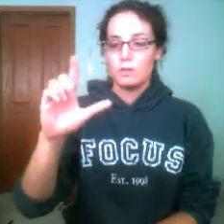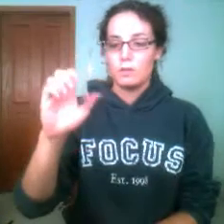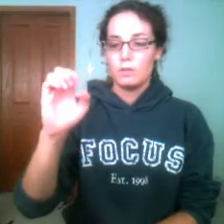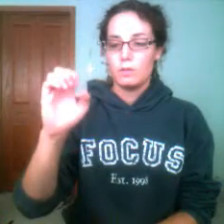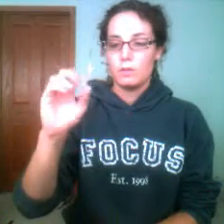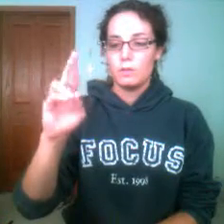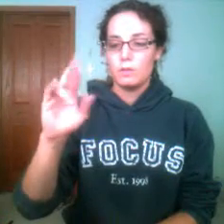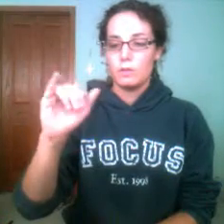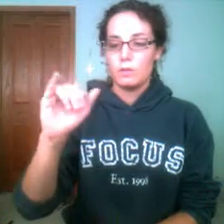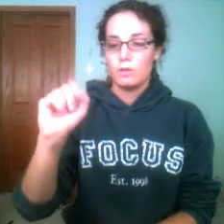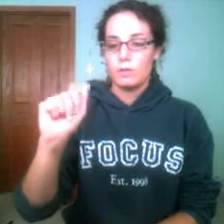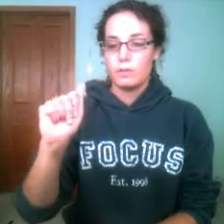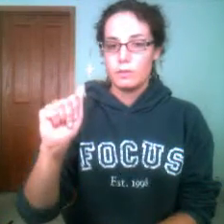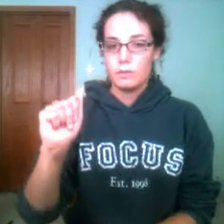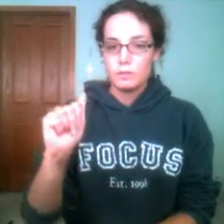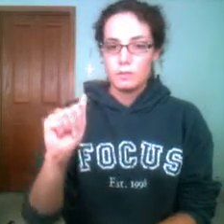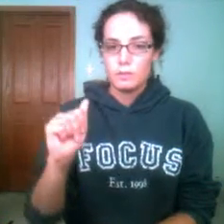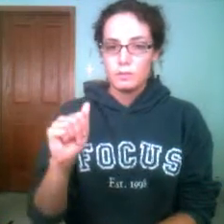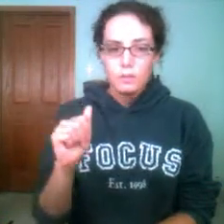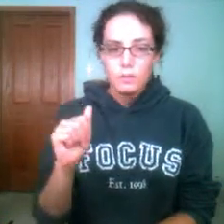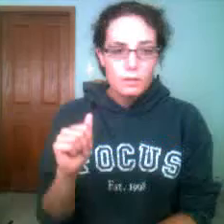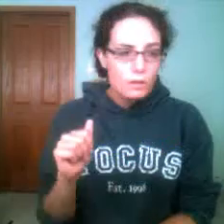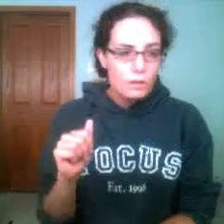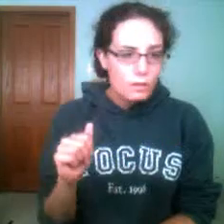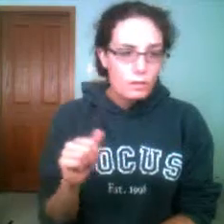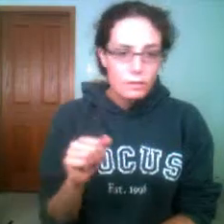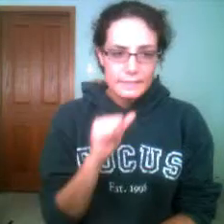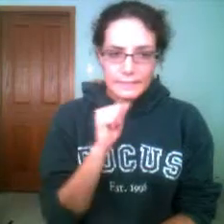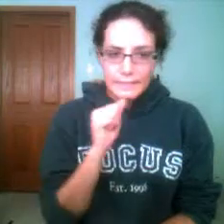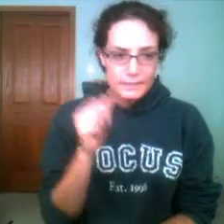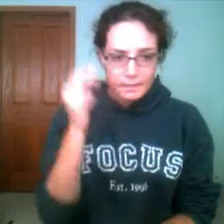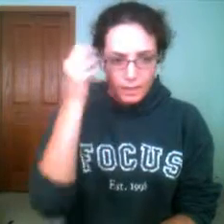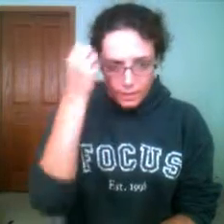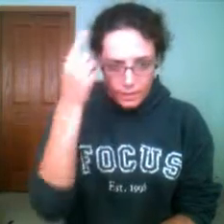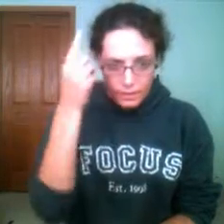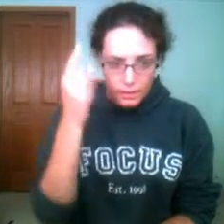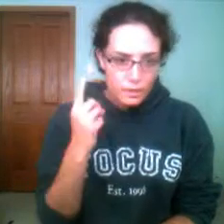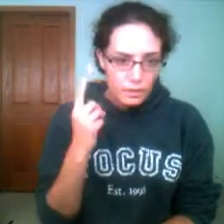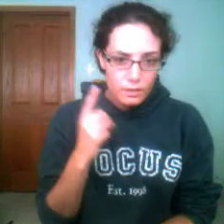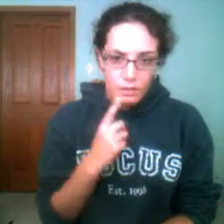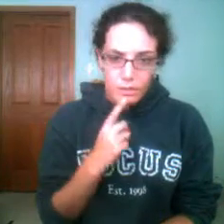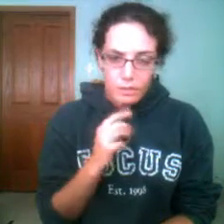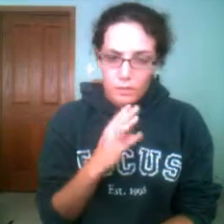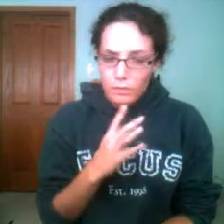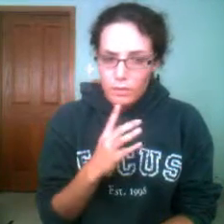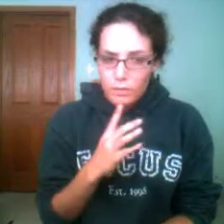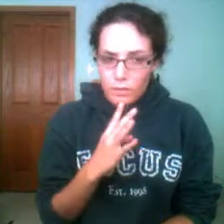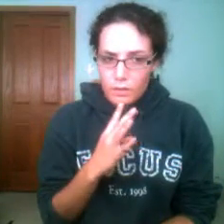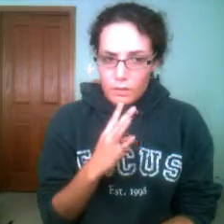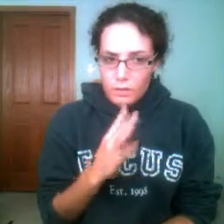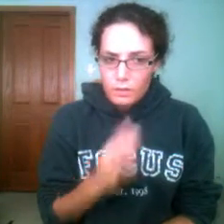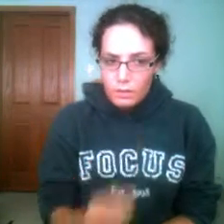Melisera is a type of diatom. Diatoms are delicate one-celled organisms or living things made of one small